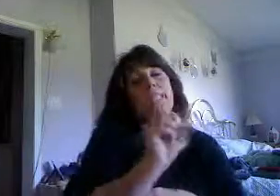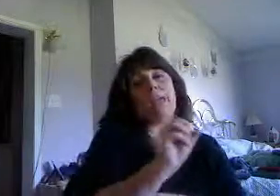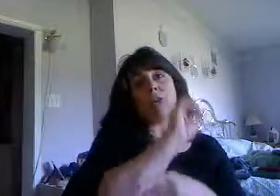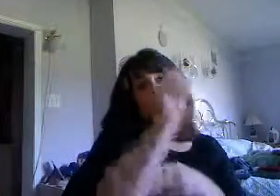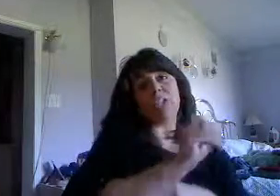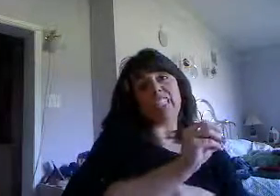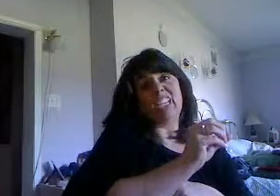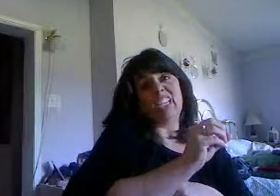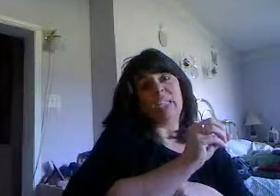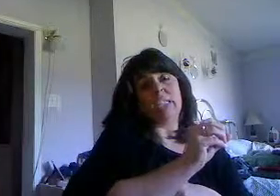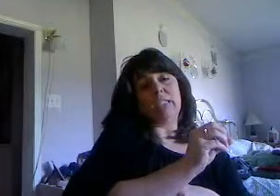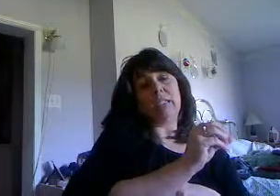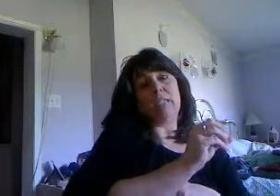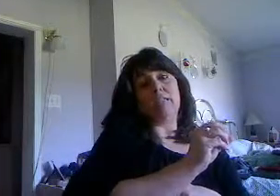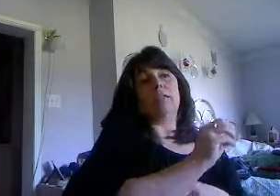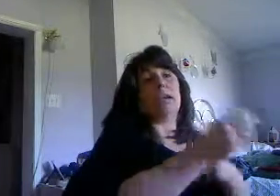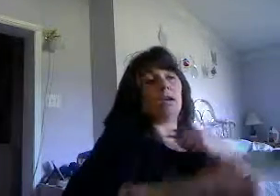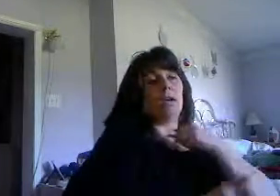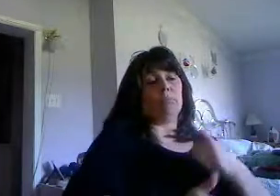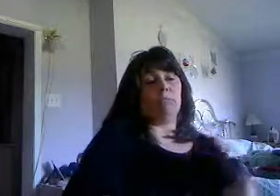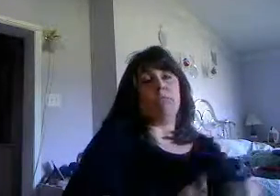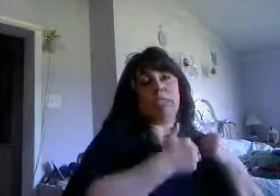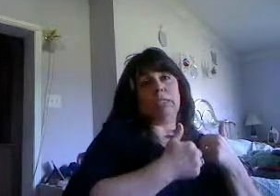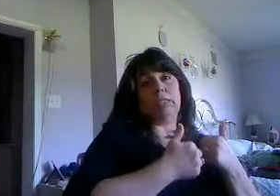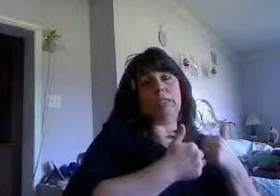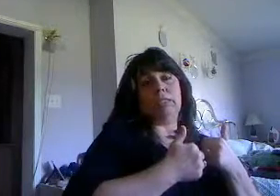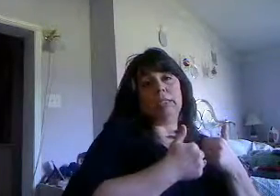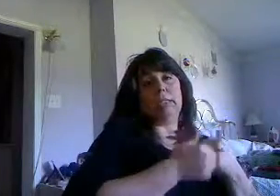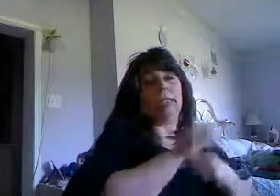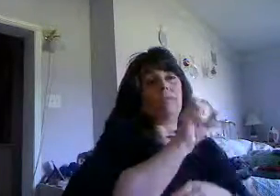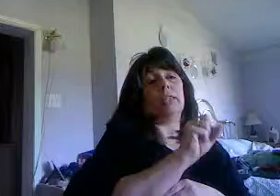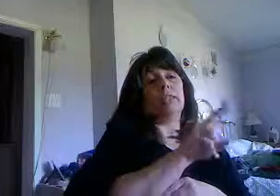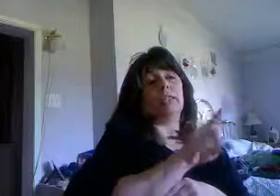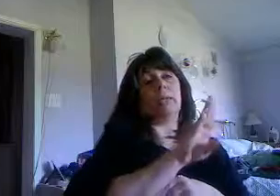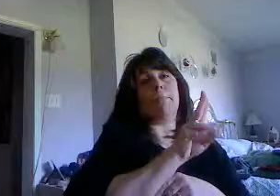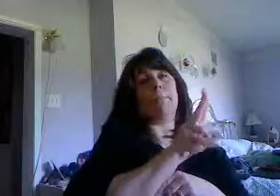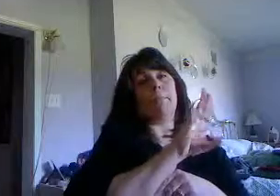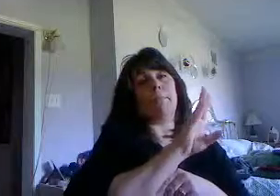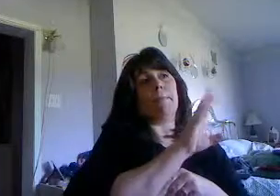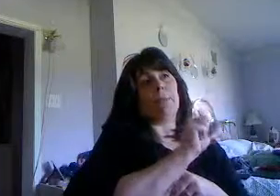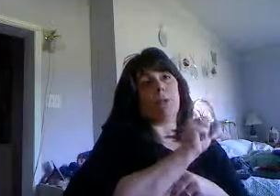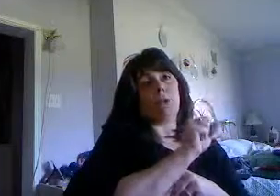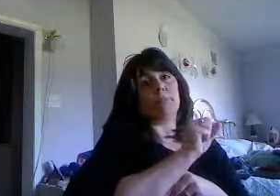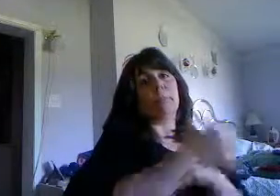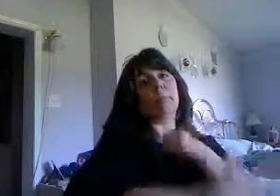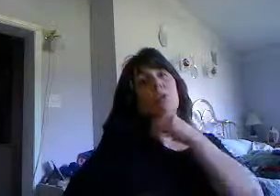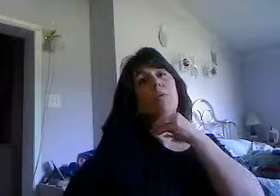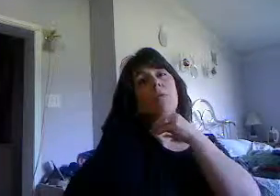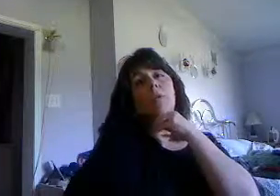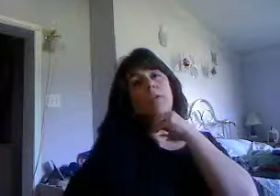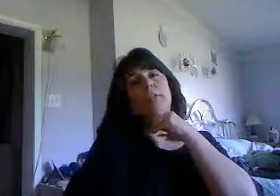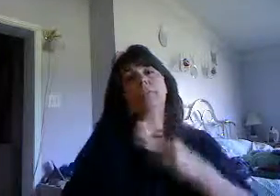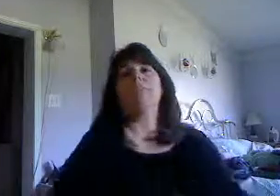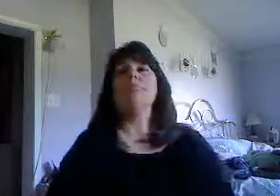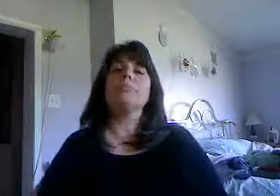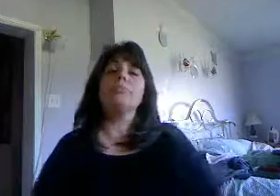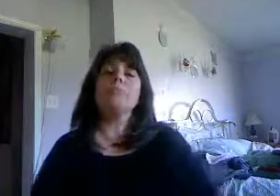A second major trend to affect central cities is the loss of manufacturing employment. In 1950,